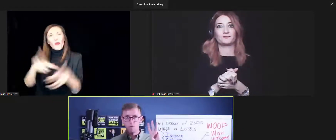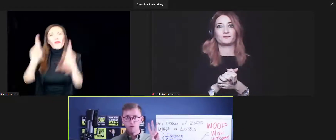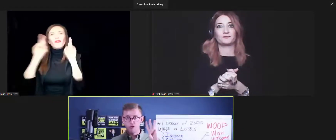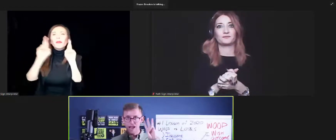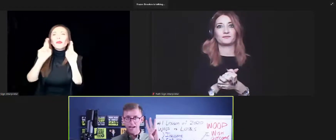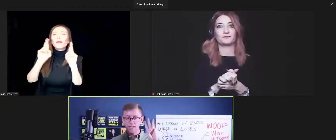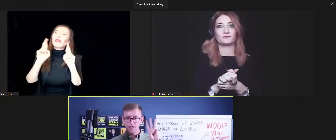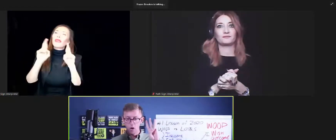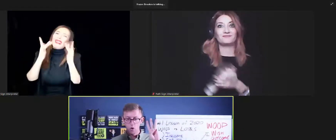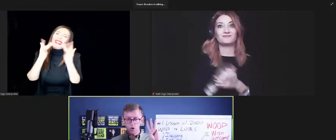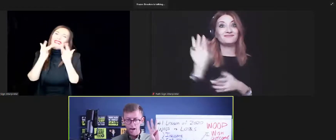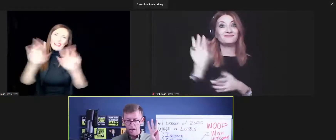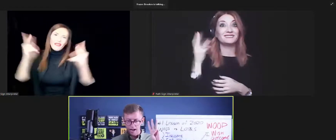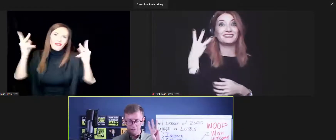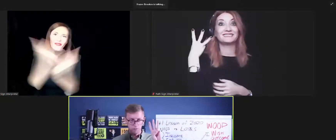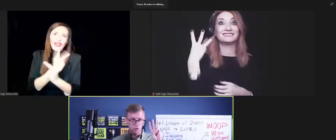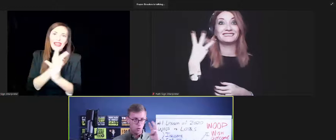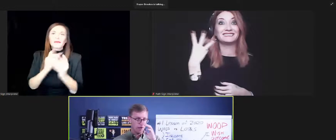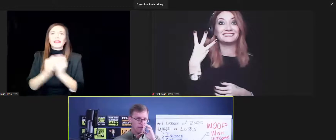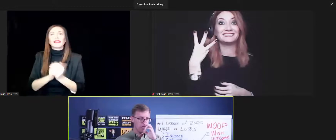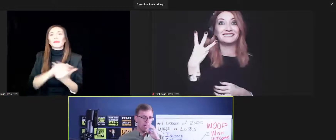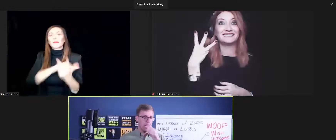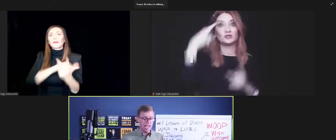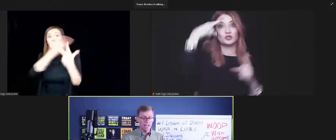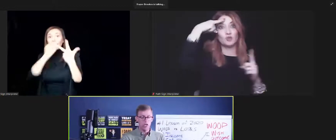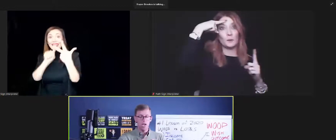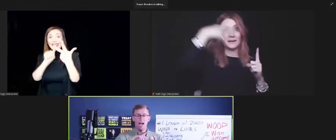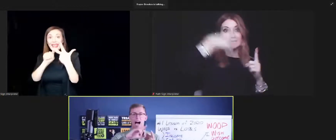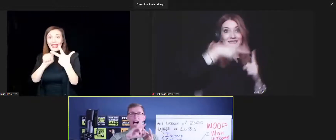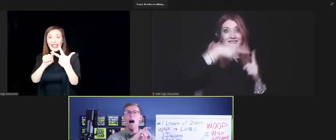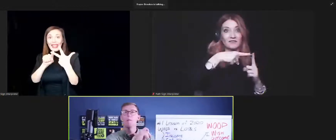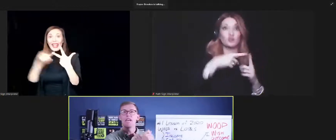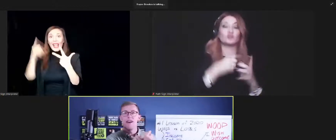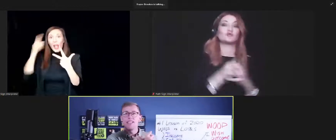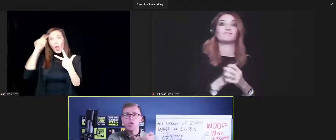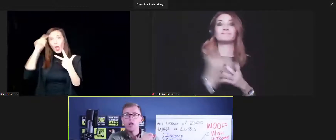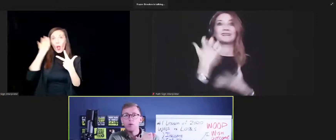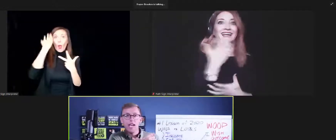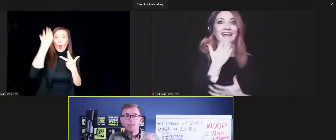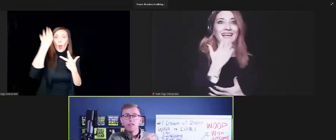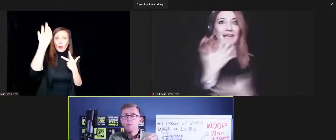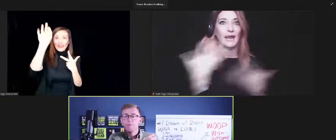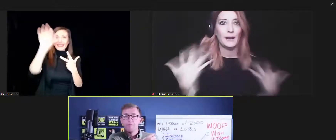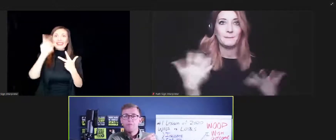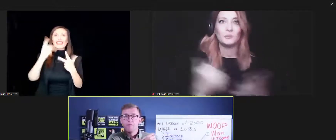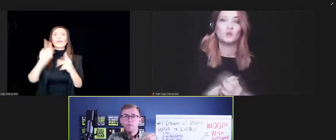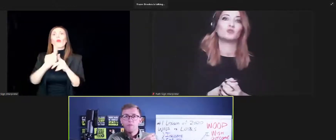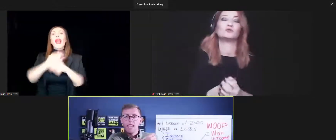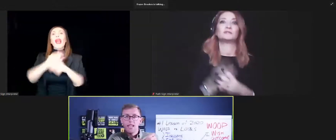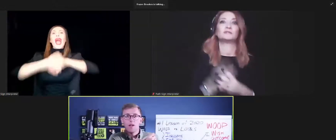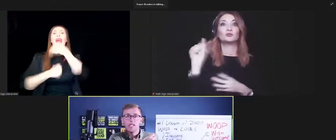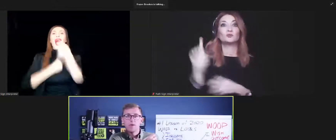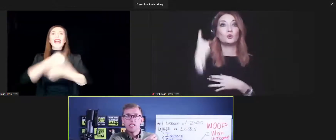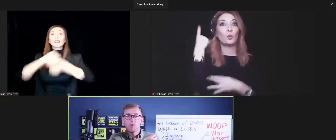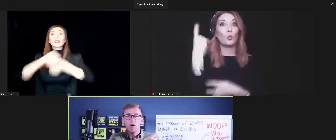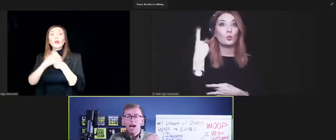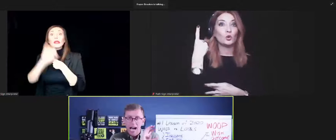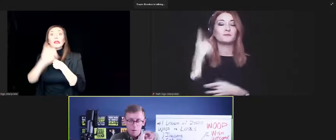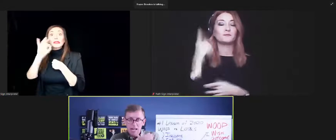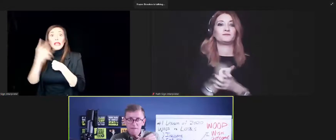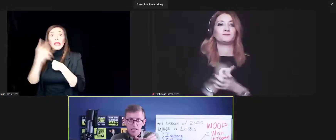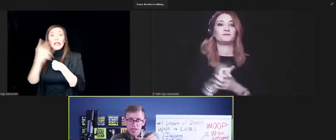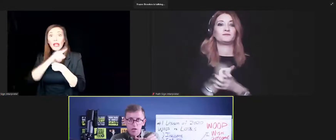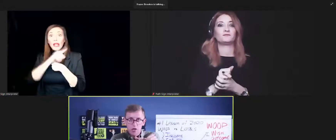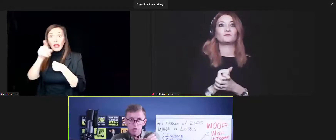now, 3 activity goals you can have real quick is how many events are you going to attend in 2021? How